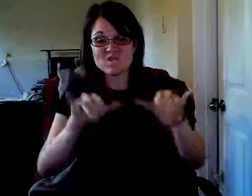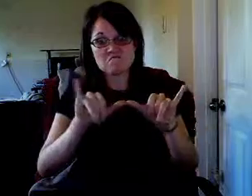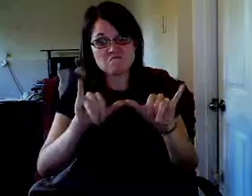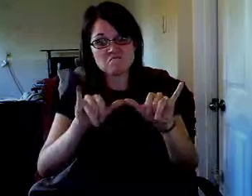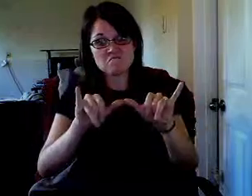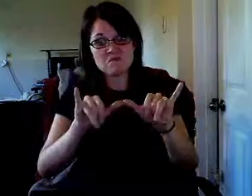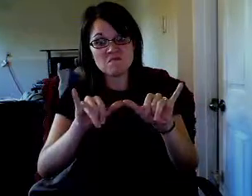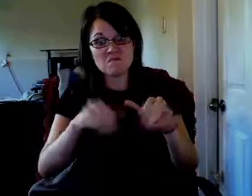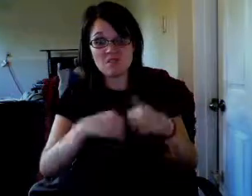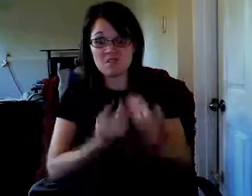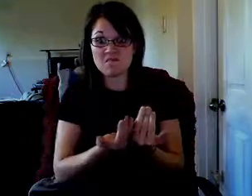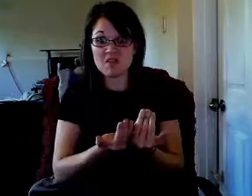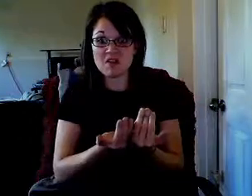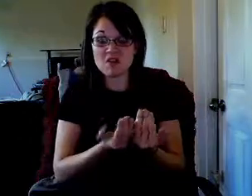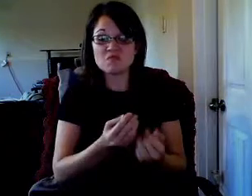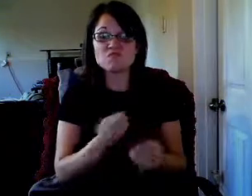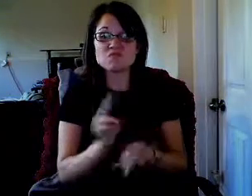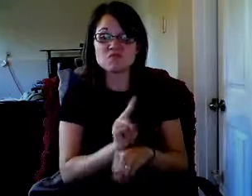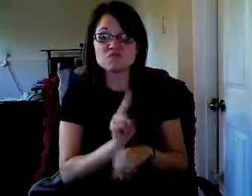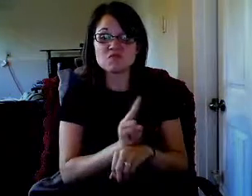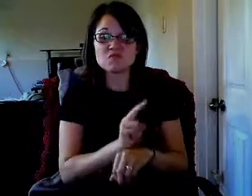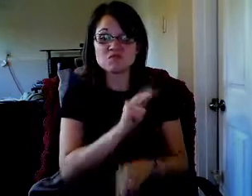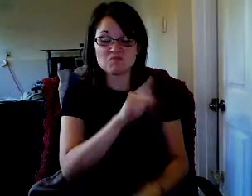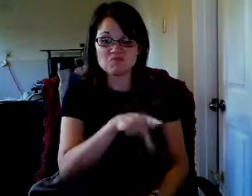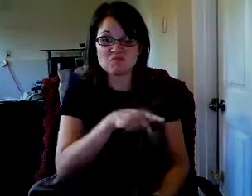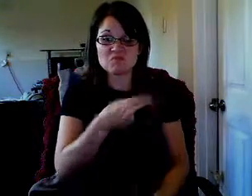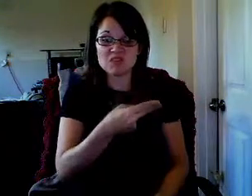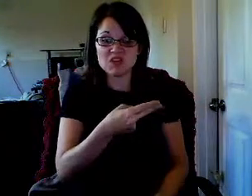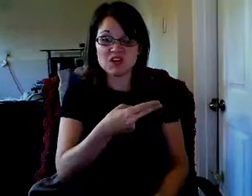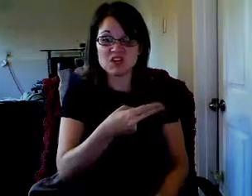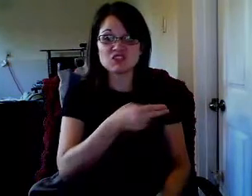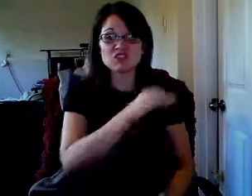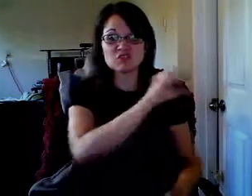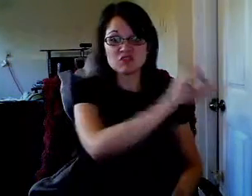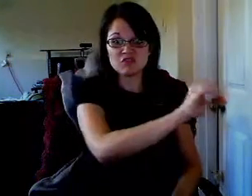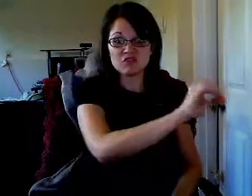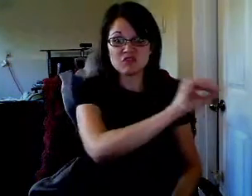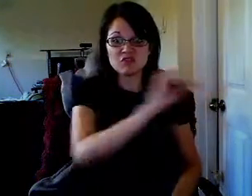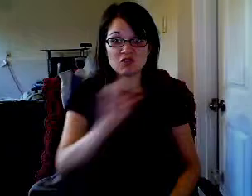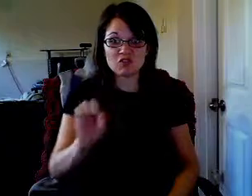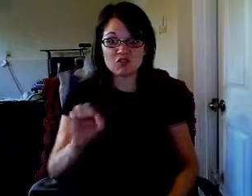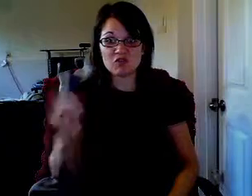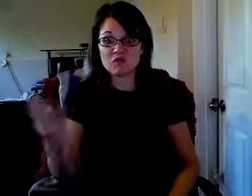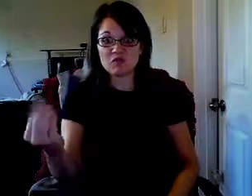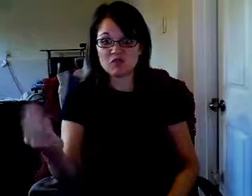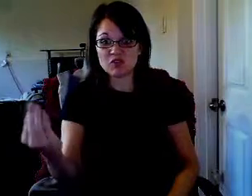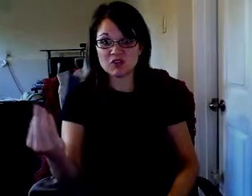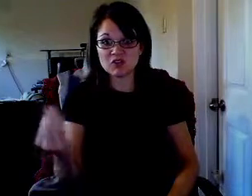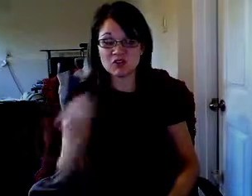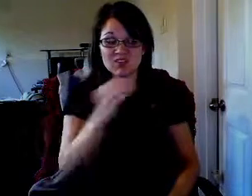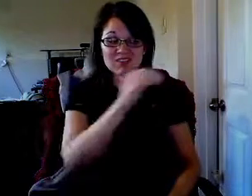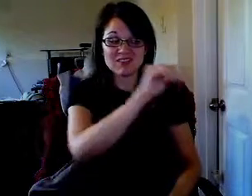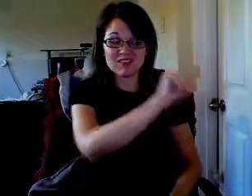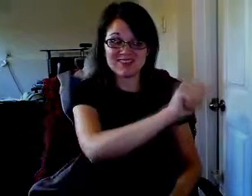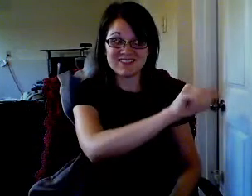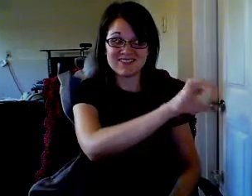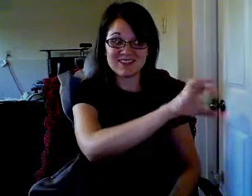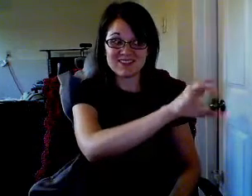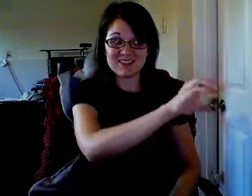scale goes from 0 to 14. 0 is the most acidic, and 14 is the most alkaline, in other words, meaning